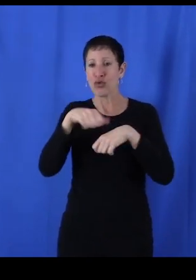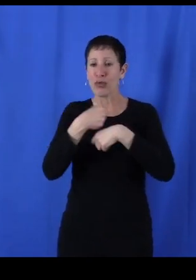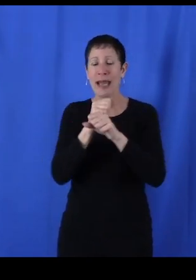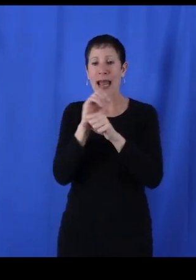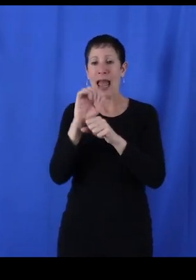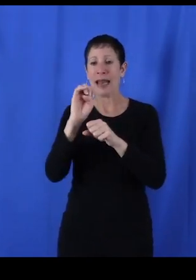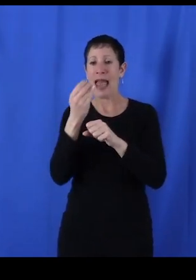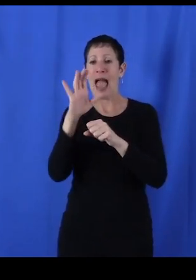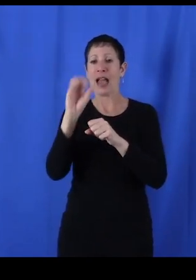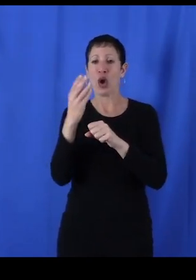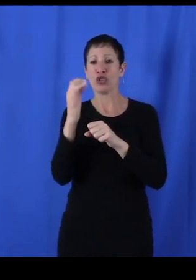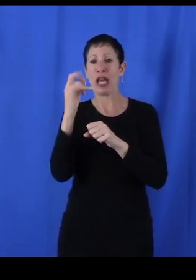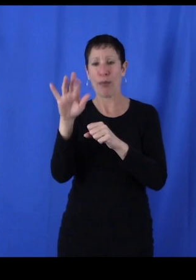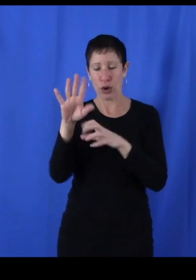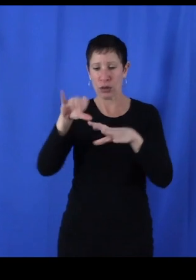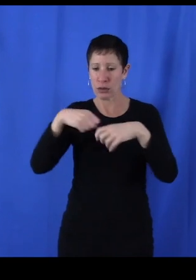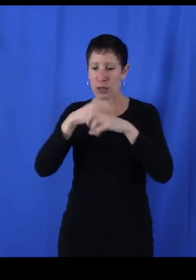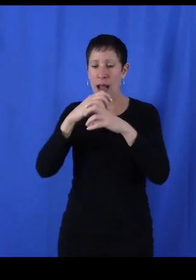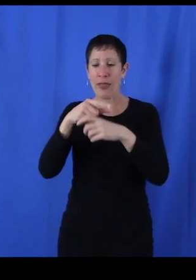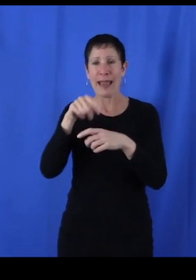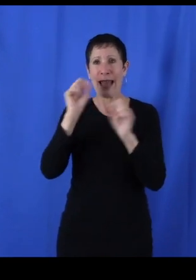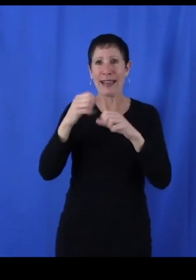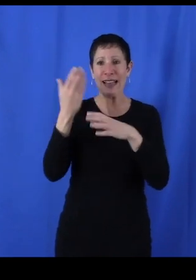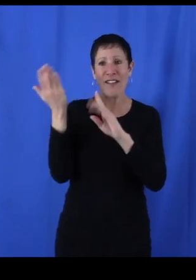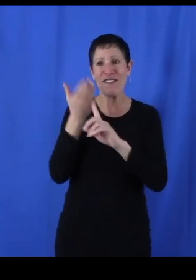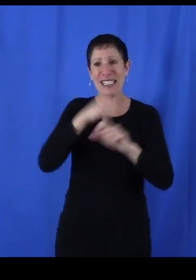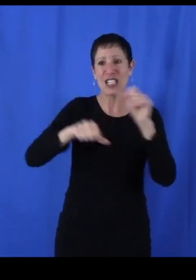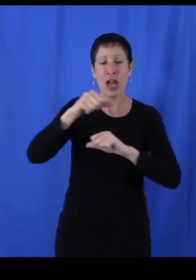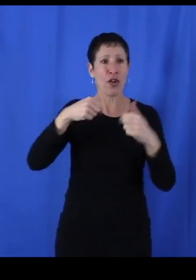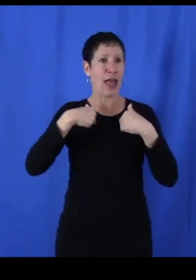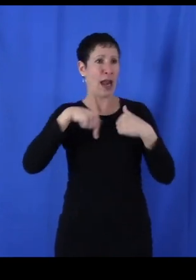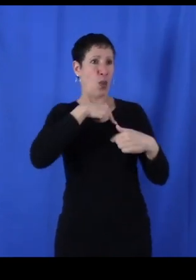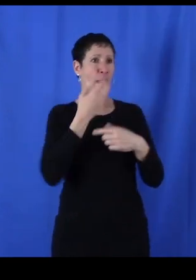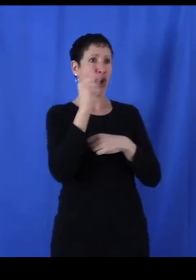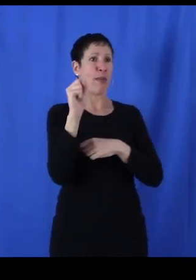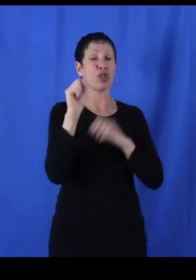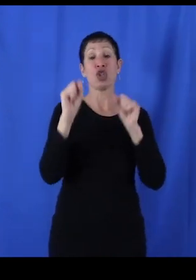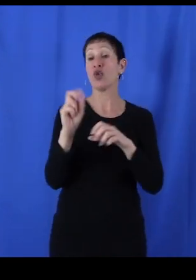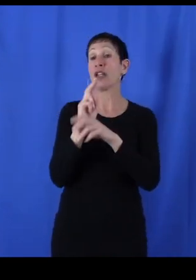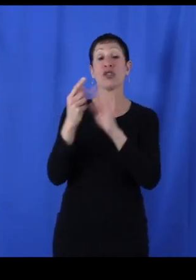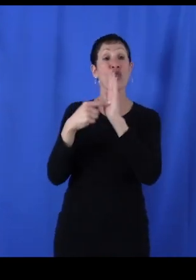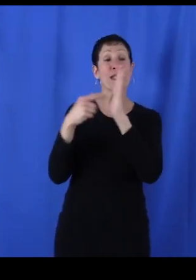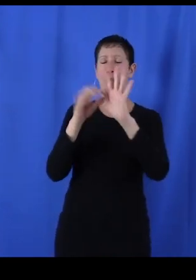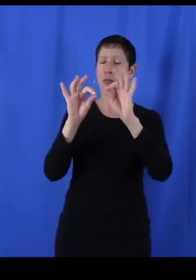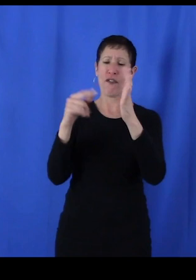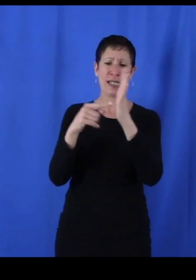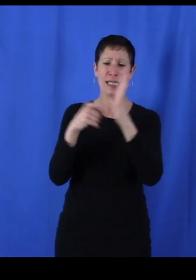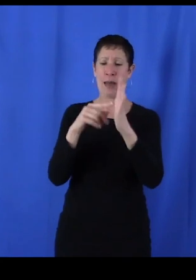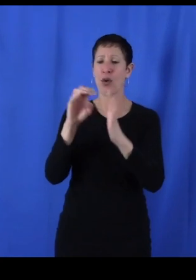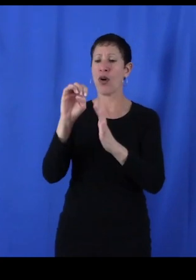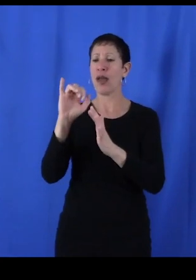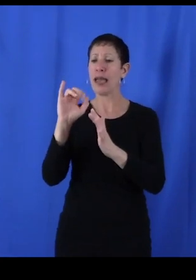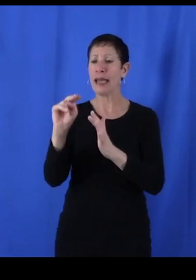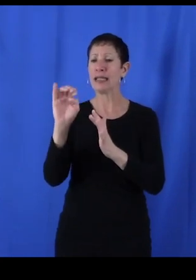rebels, they're incels, right? Or you can take incel as a way in, right? Incel is a perfect example as a way in,